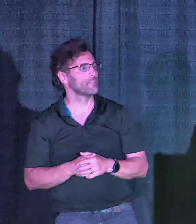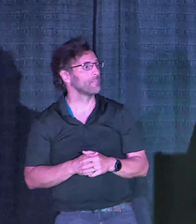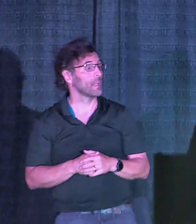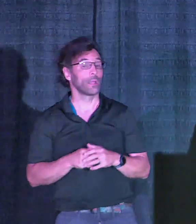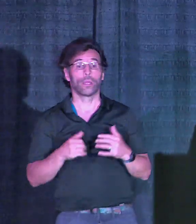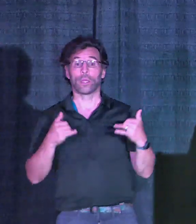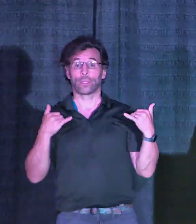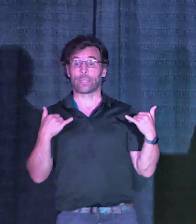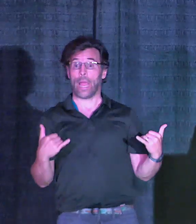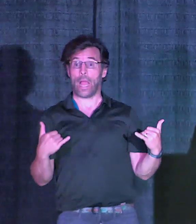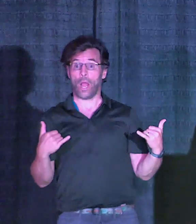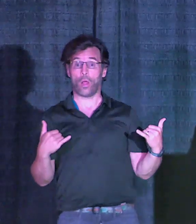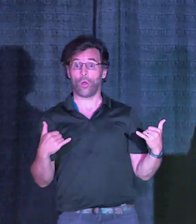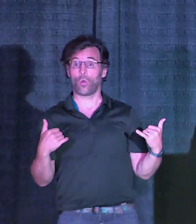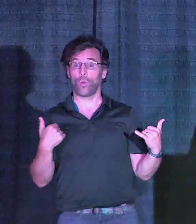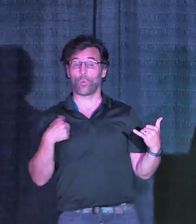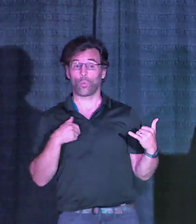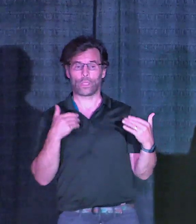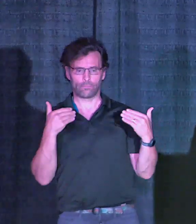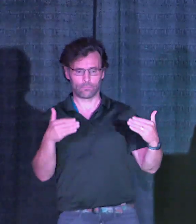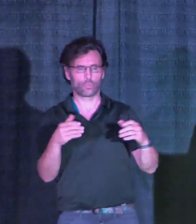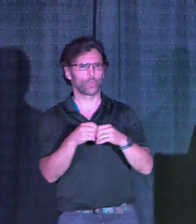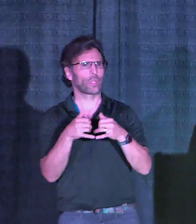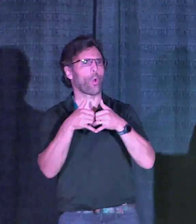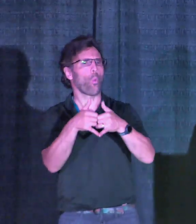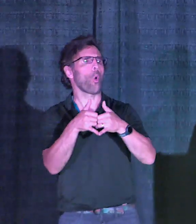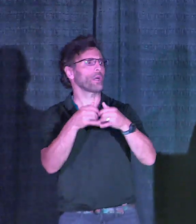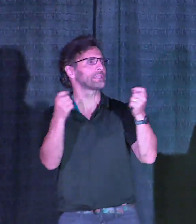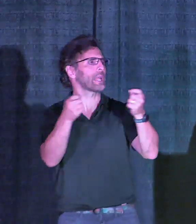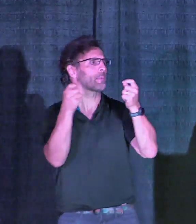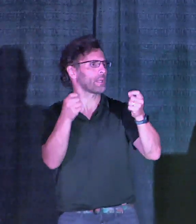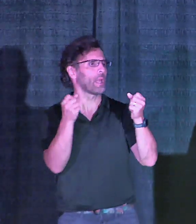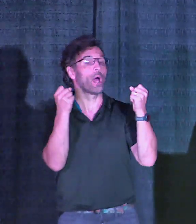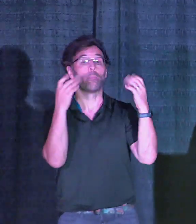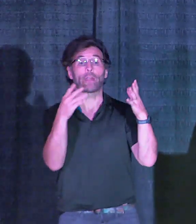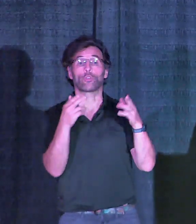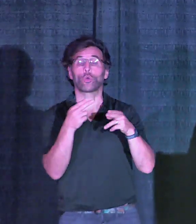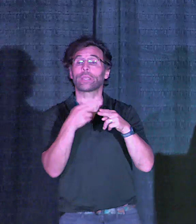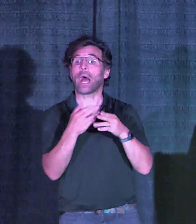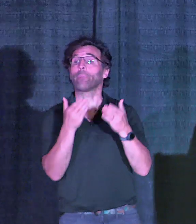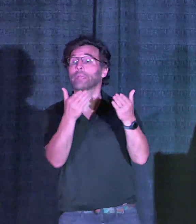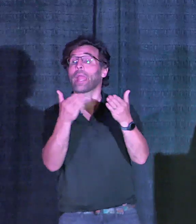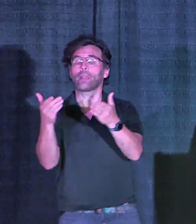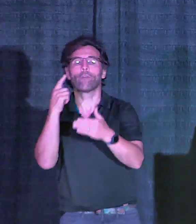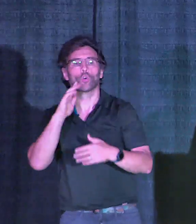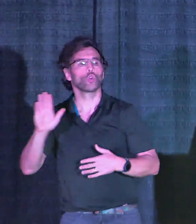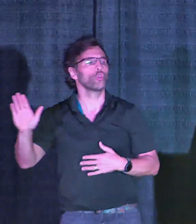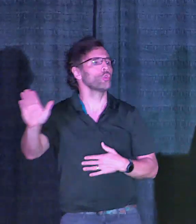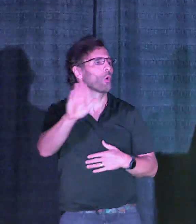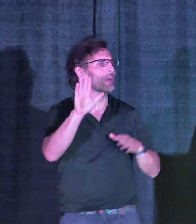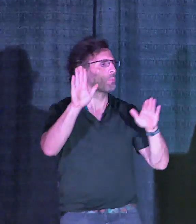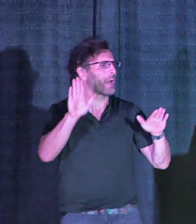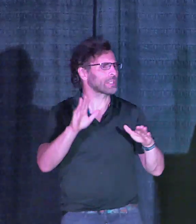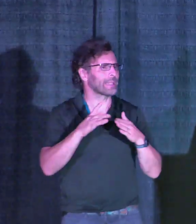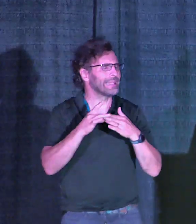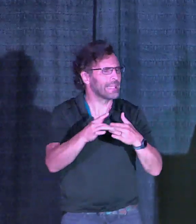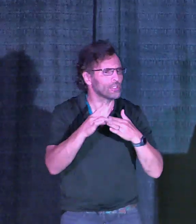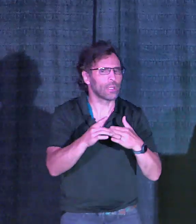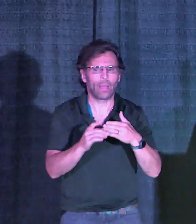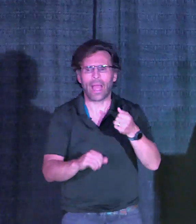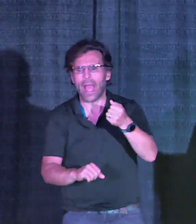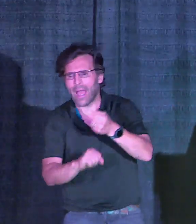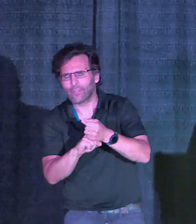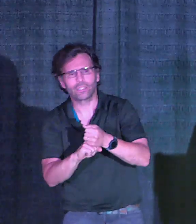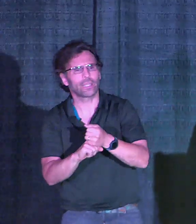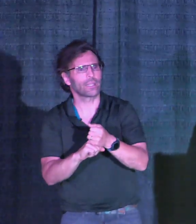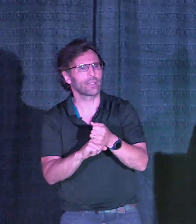Now, as we move into the award ceremony, many of you have been nominated this year for your outstanding leadership, advocacy,